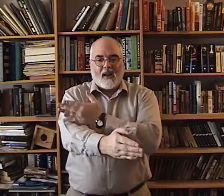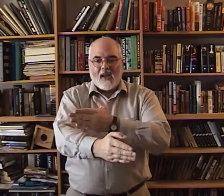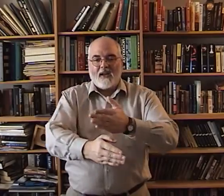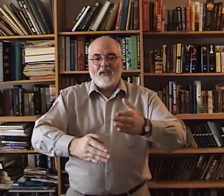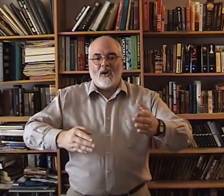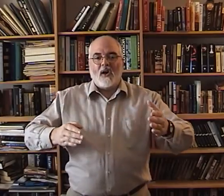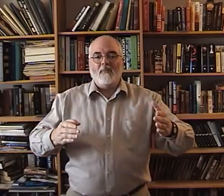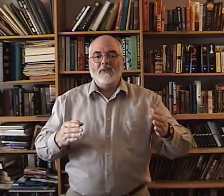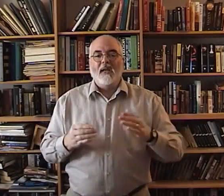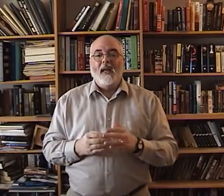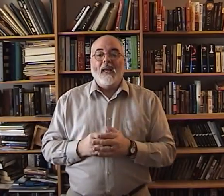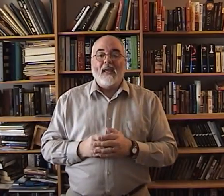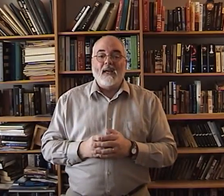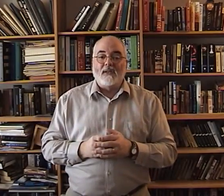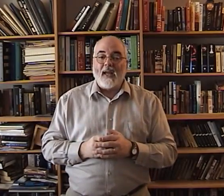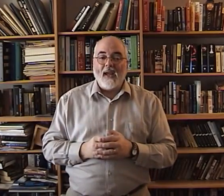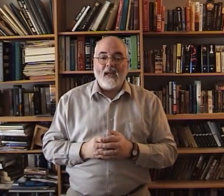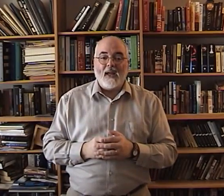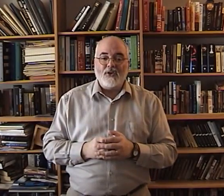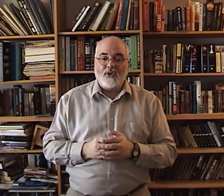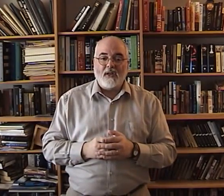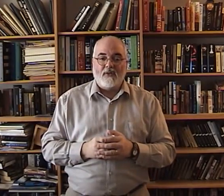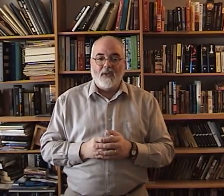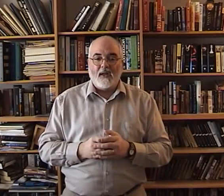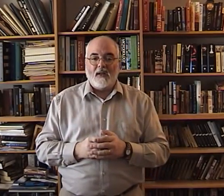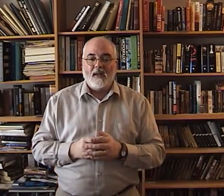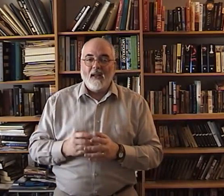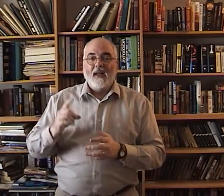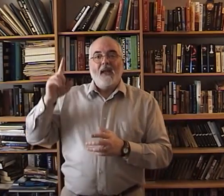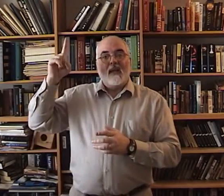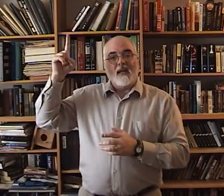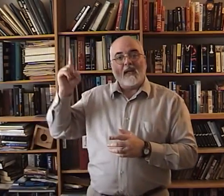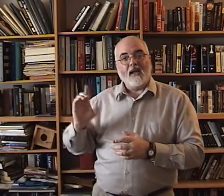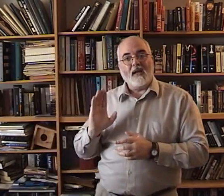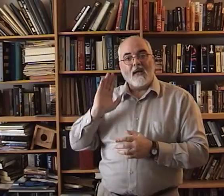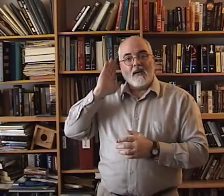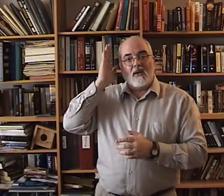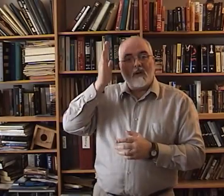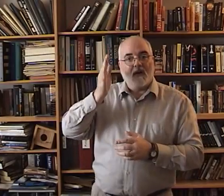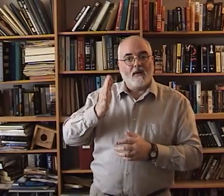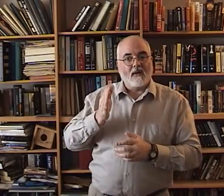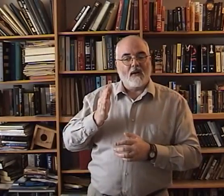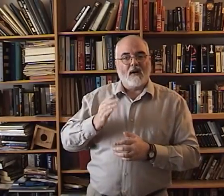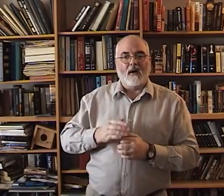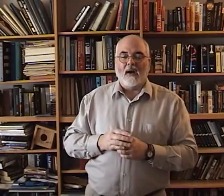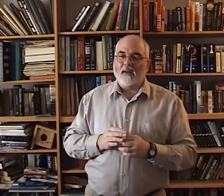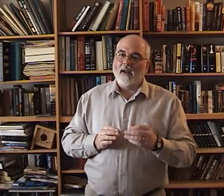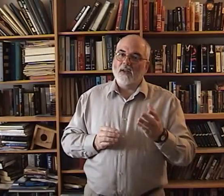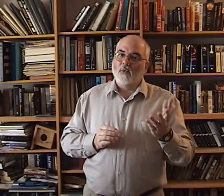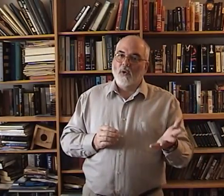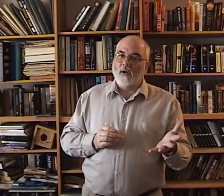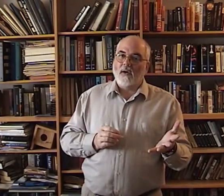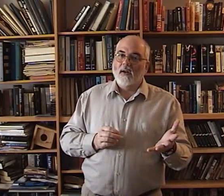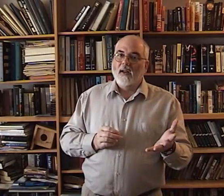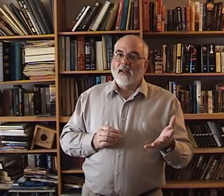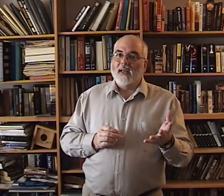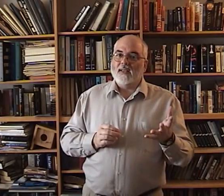In his arms, he'll take and shield thee. Heal, all right? And the word is